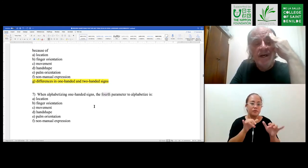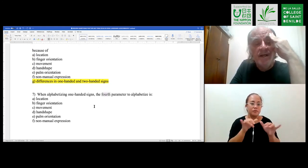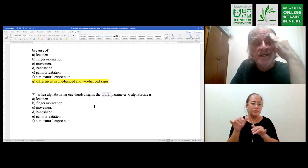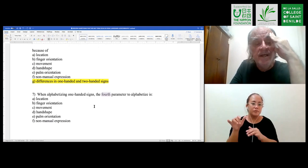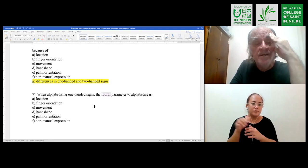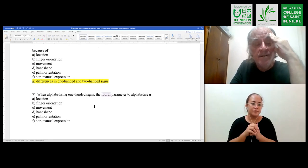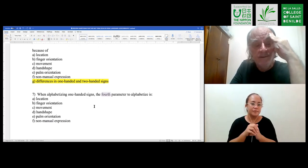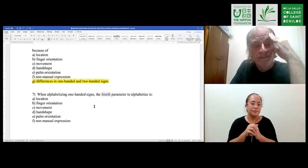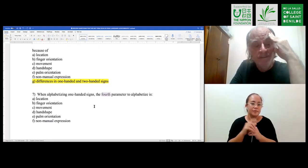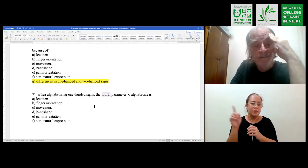alphabetize is?